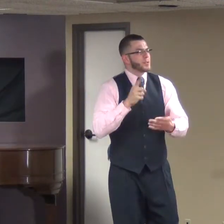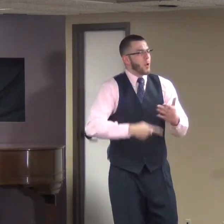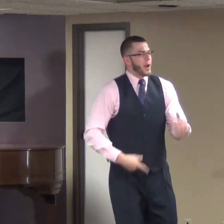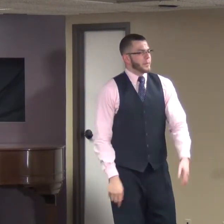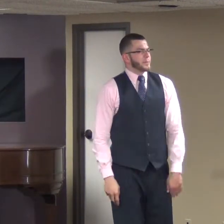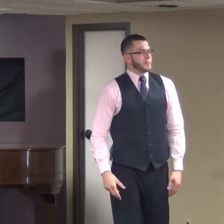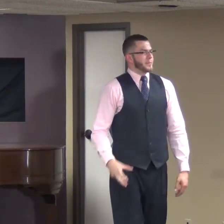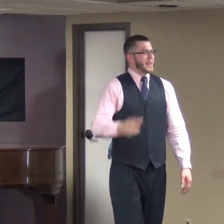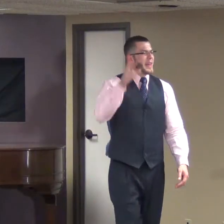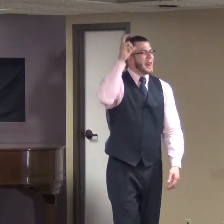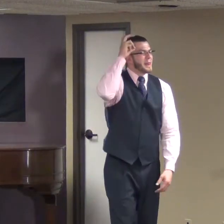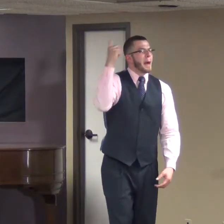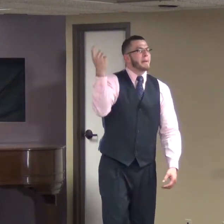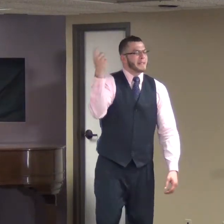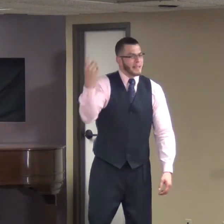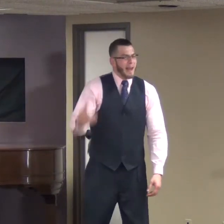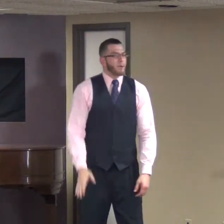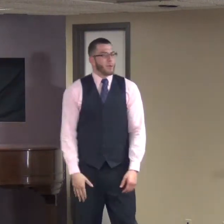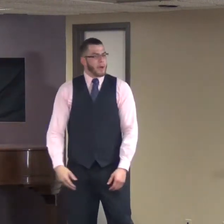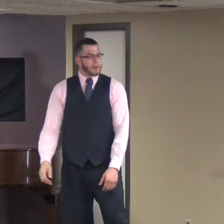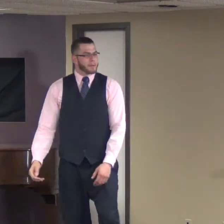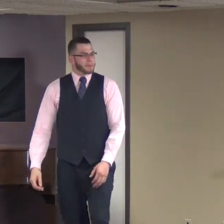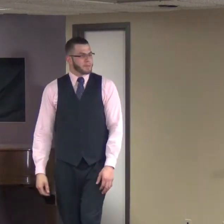what? That means the devil would win.